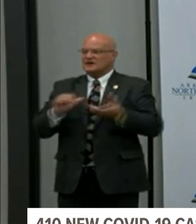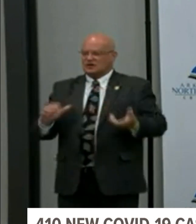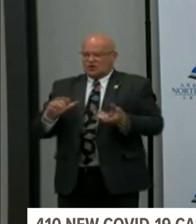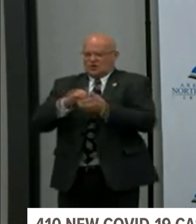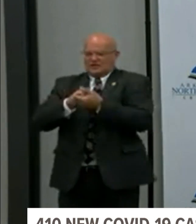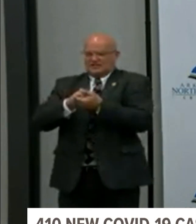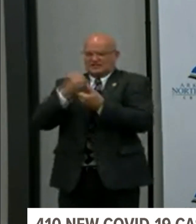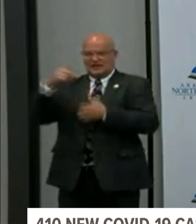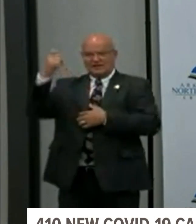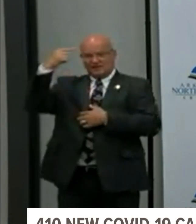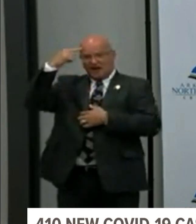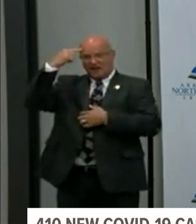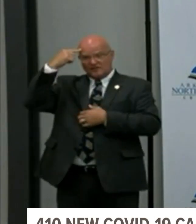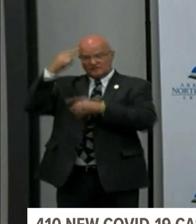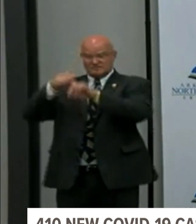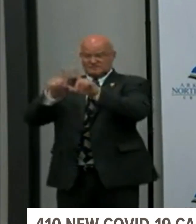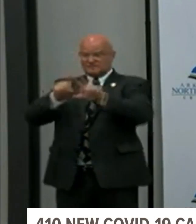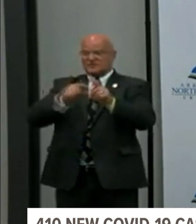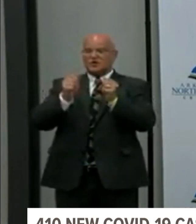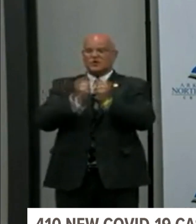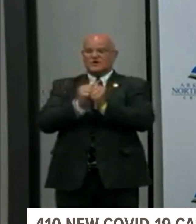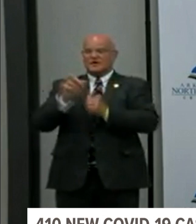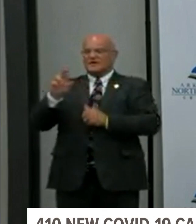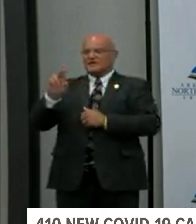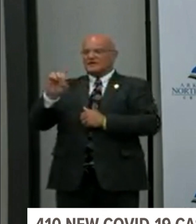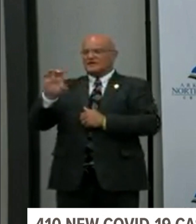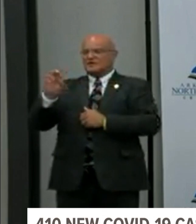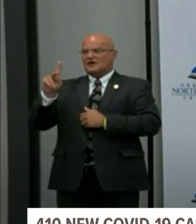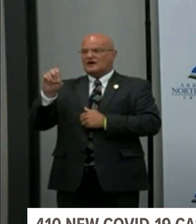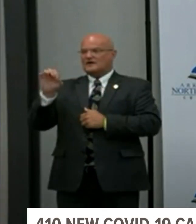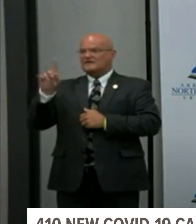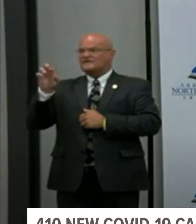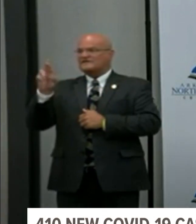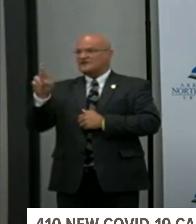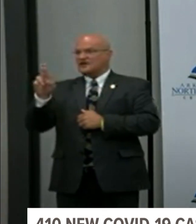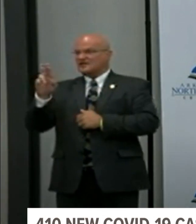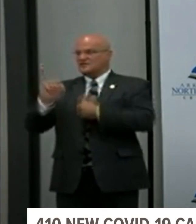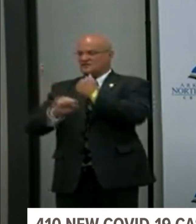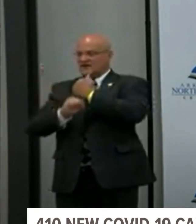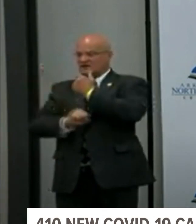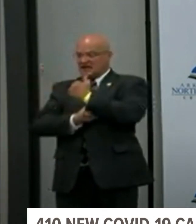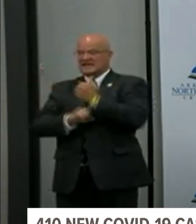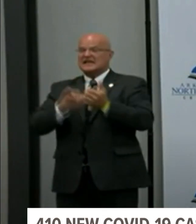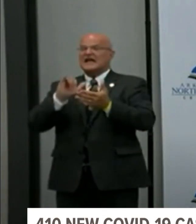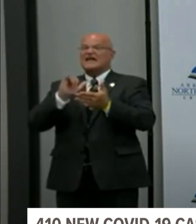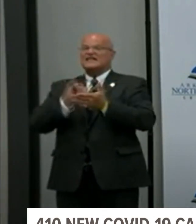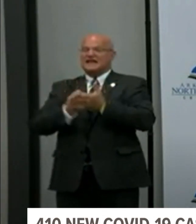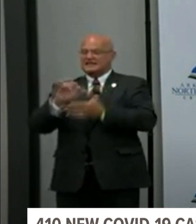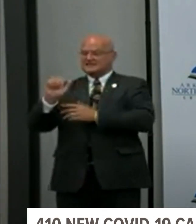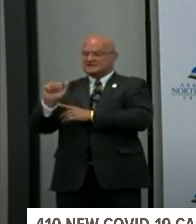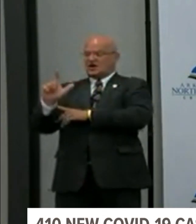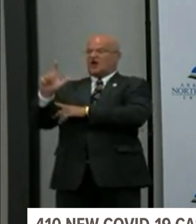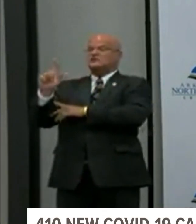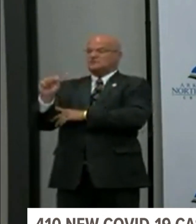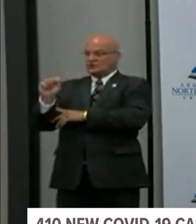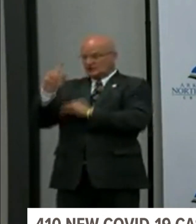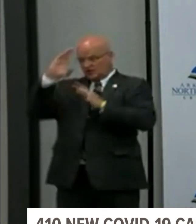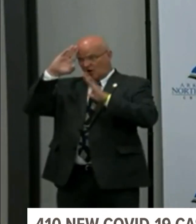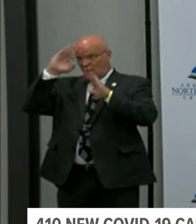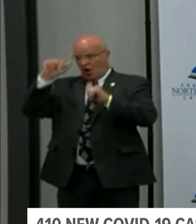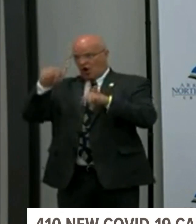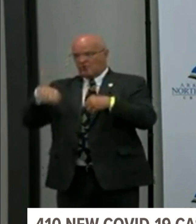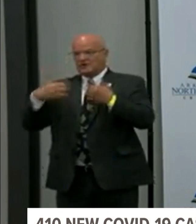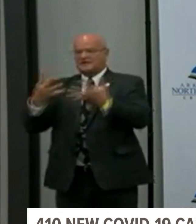coalition of governors with the Rockefeller Foundation, that is a alternative that we hope will provide